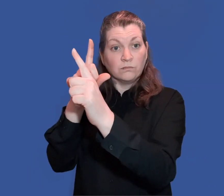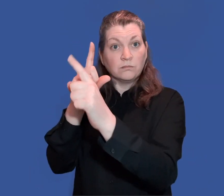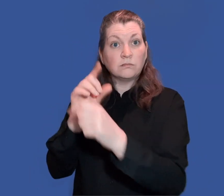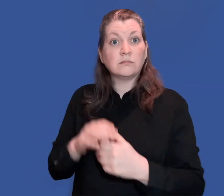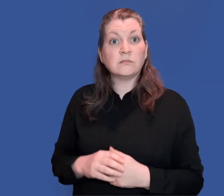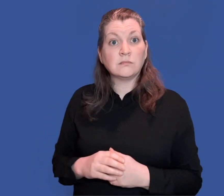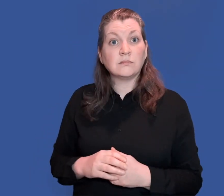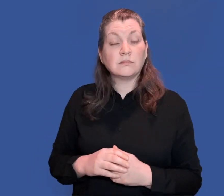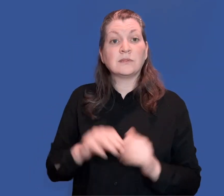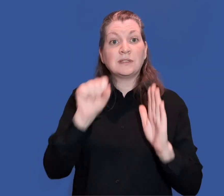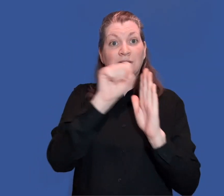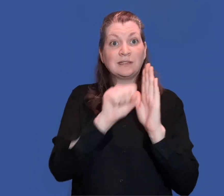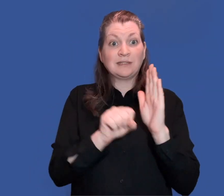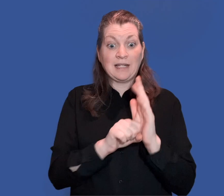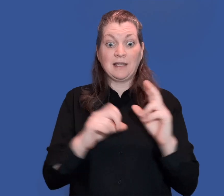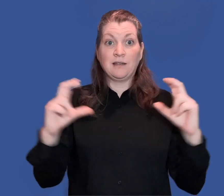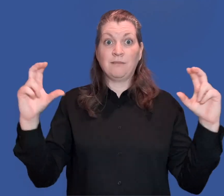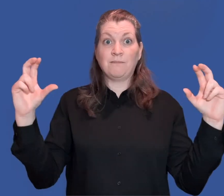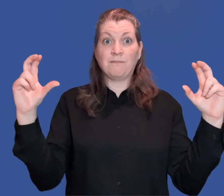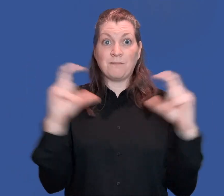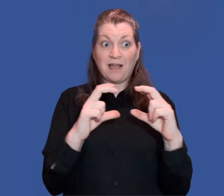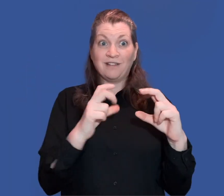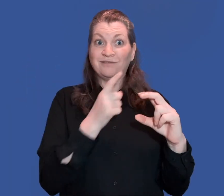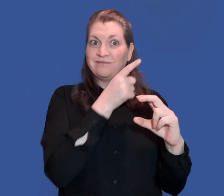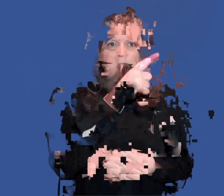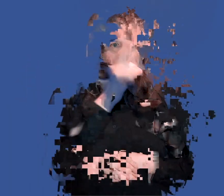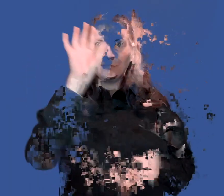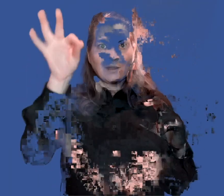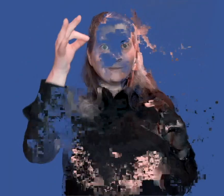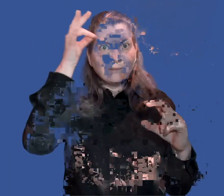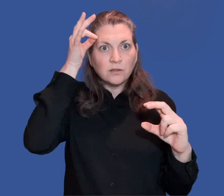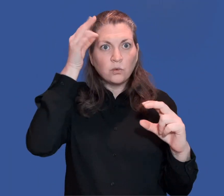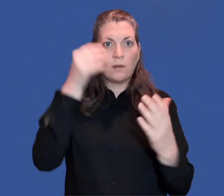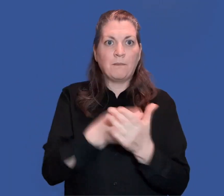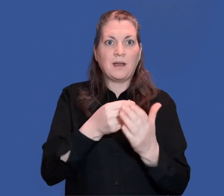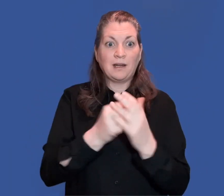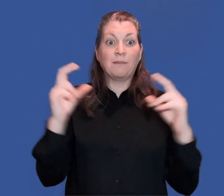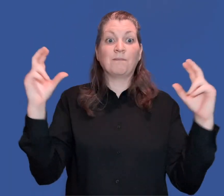including ports, highways, roads, and bridges.